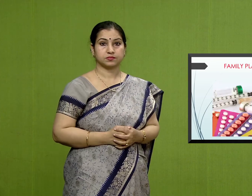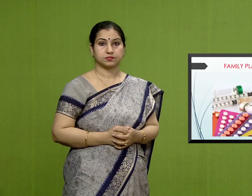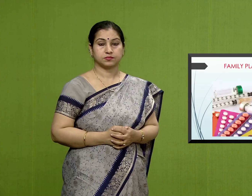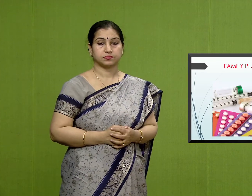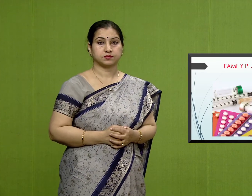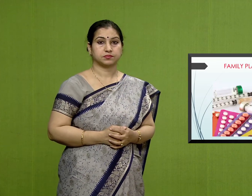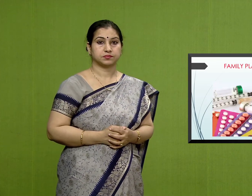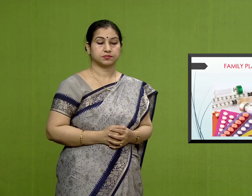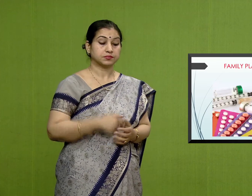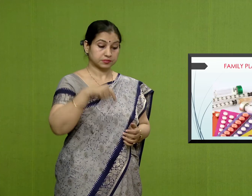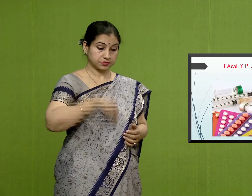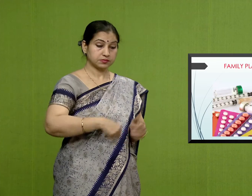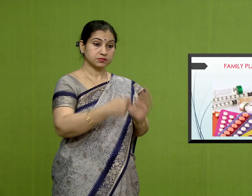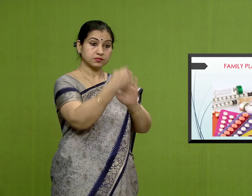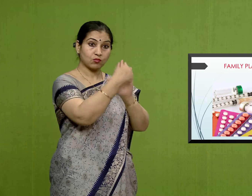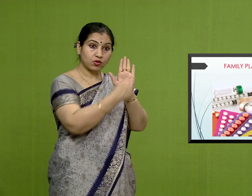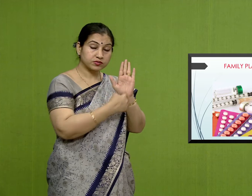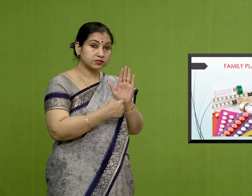To keep these points in